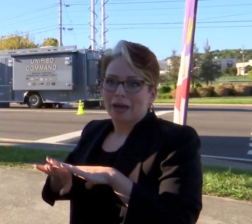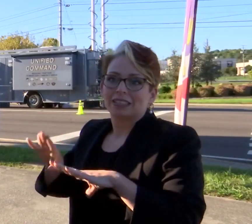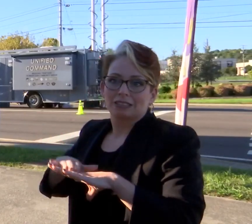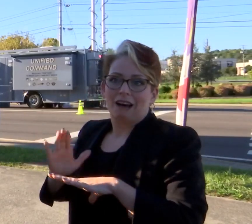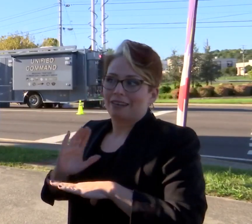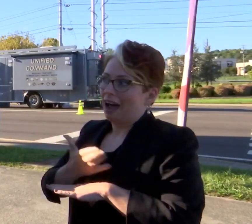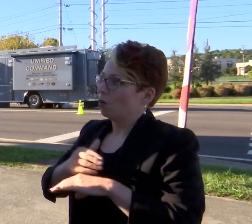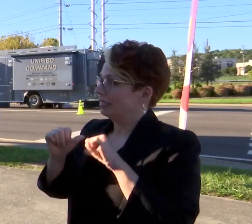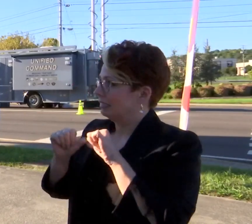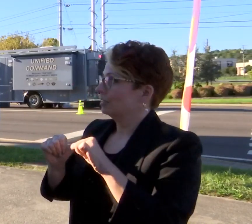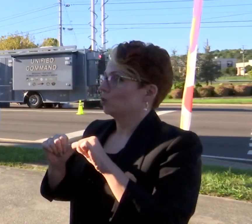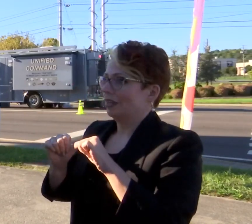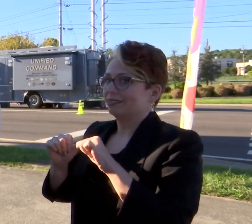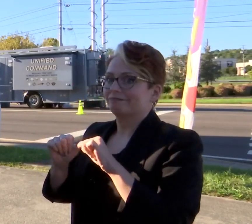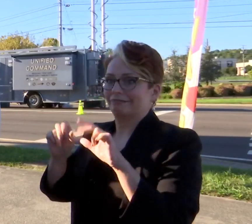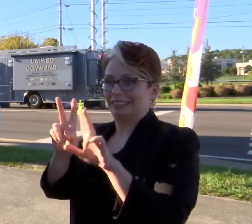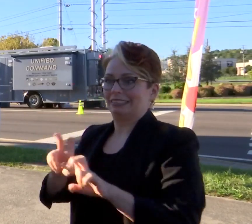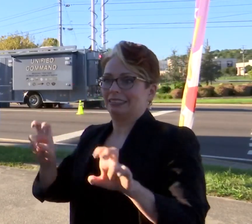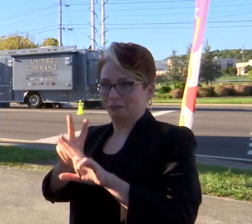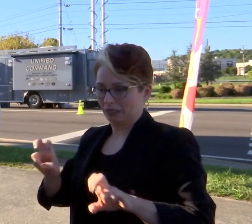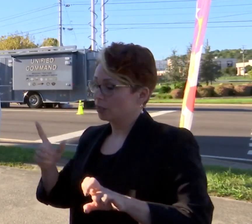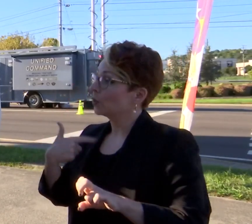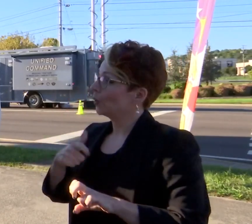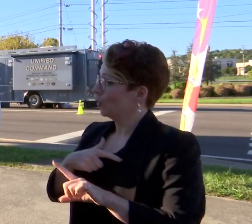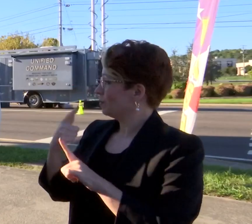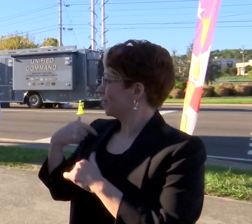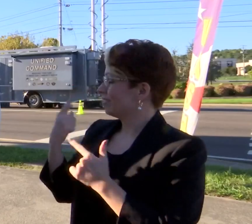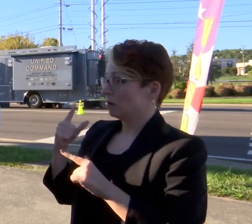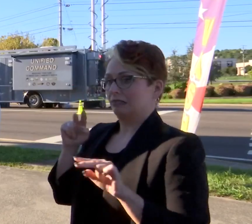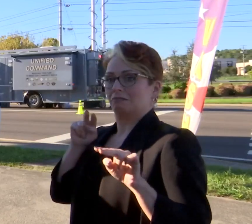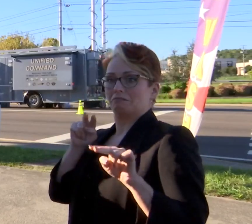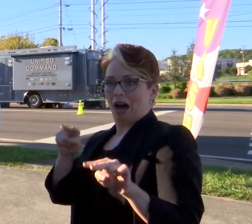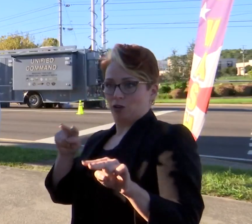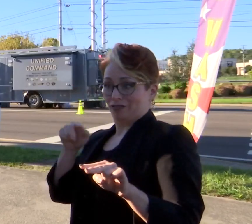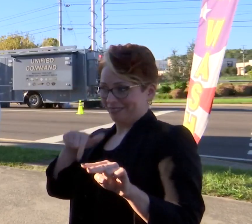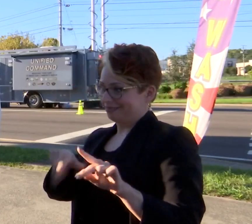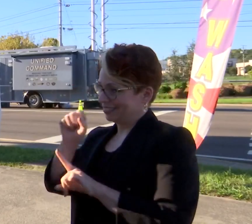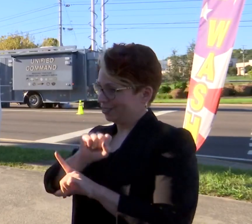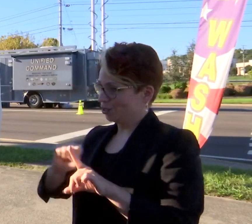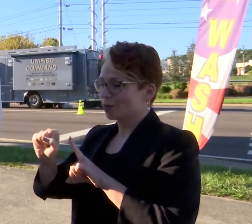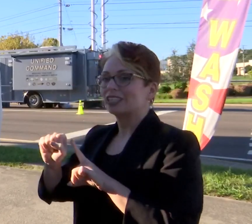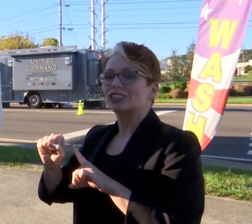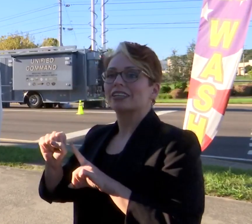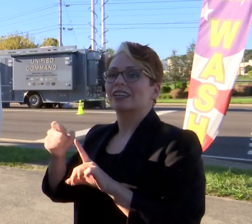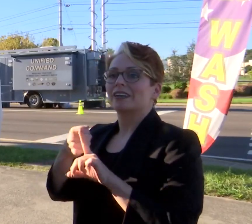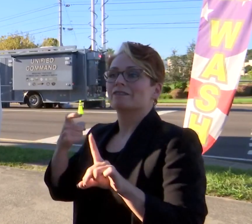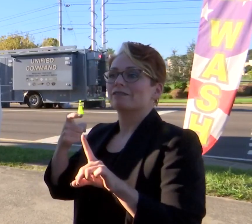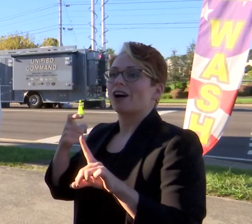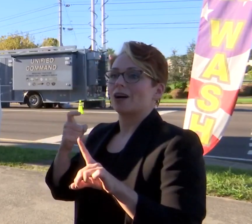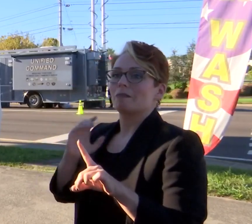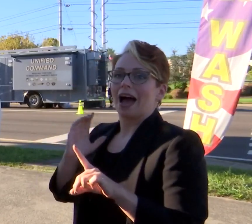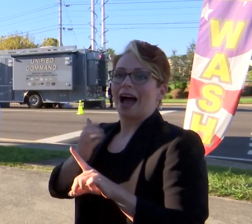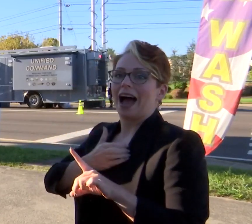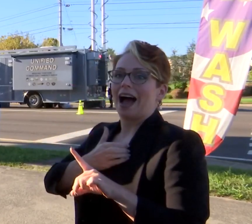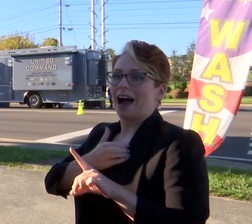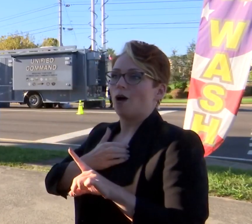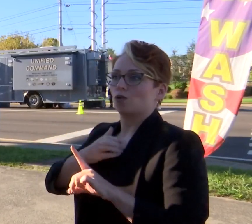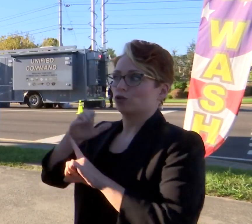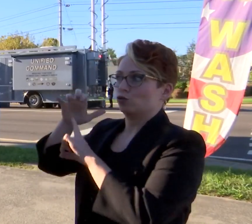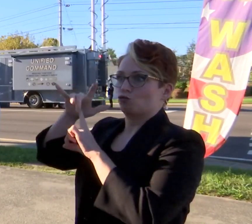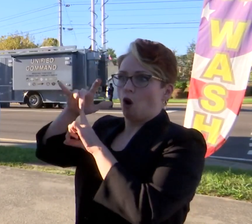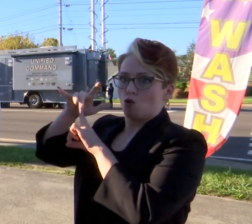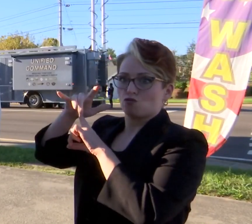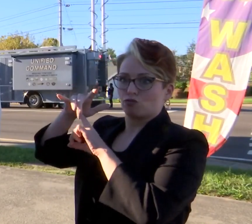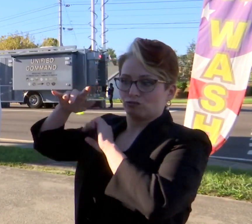continuing assessment of the situation. So we've been monitoring the situation from in the command post, from the drone footage, and it's been extremely